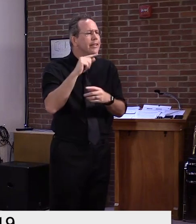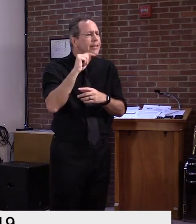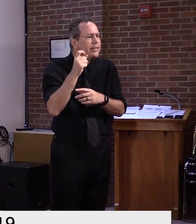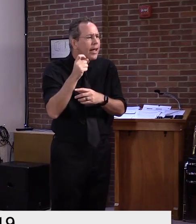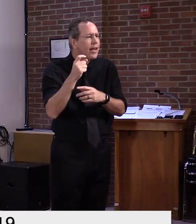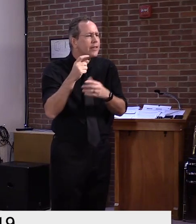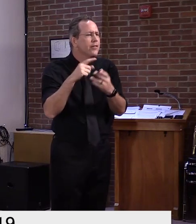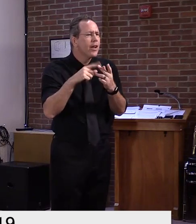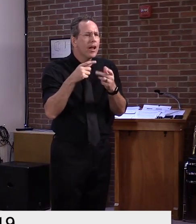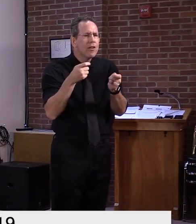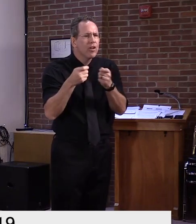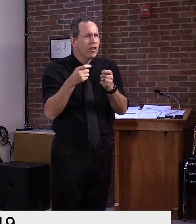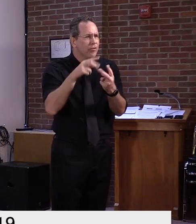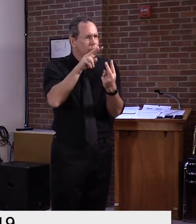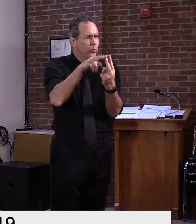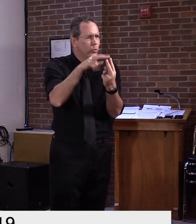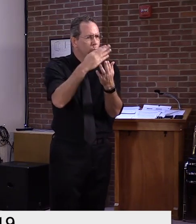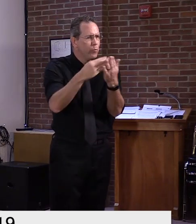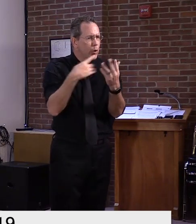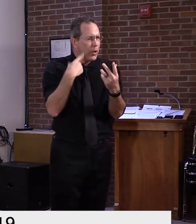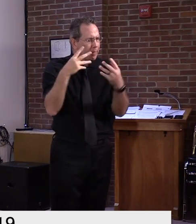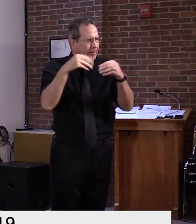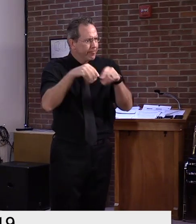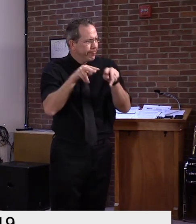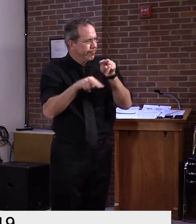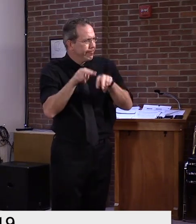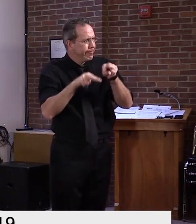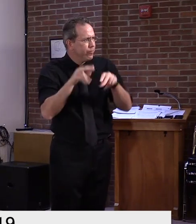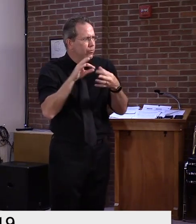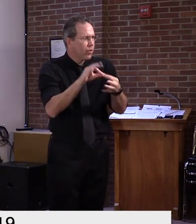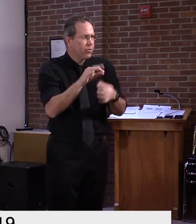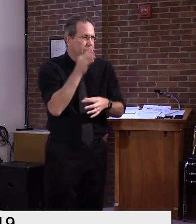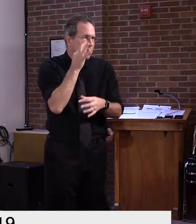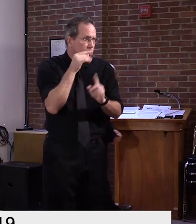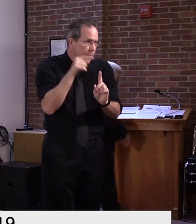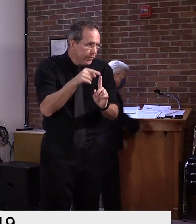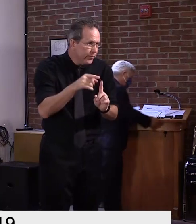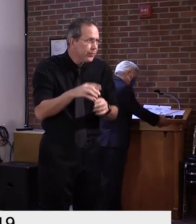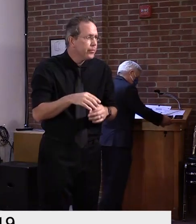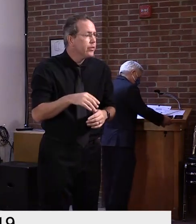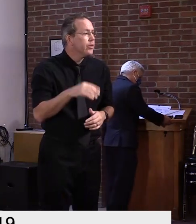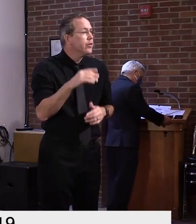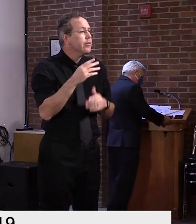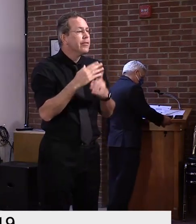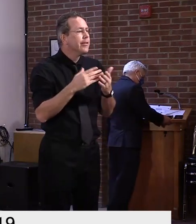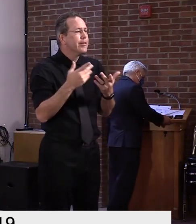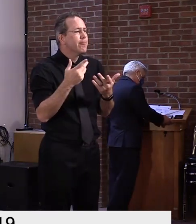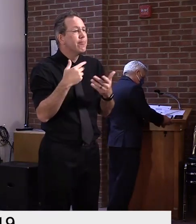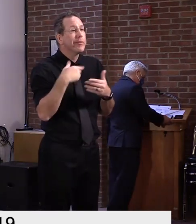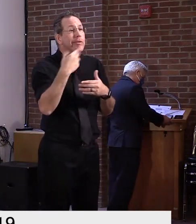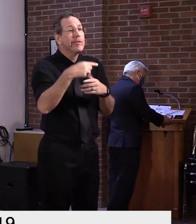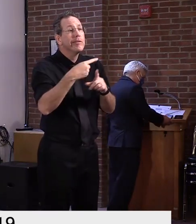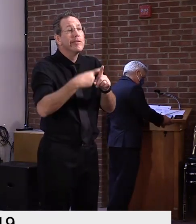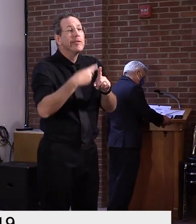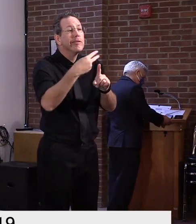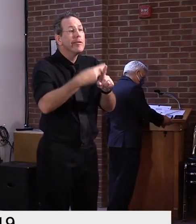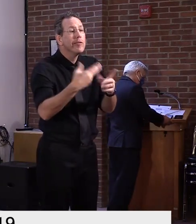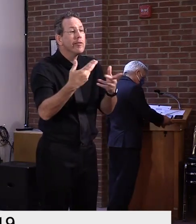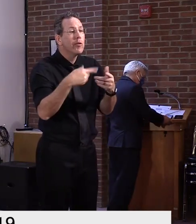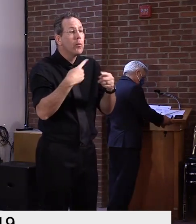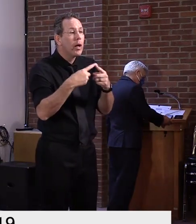see what they do in the next month or however long they're in session.